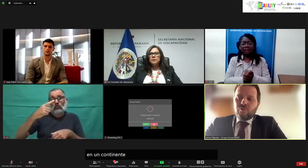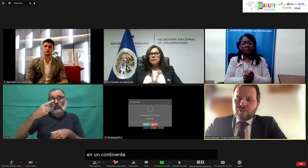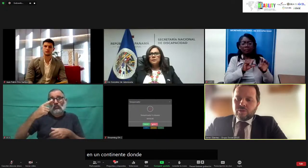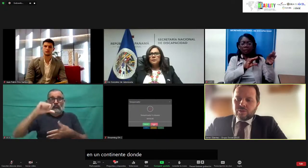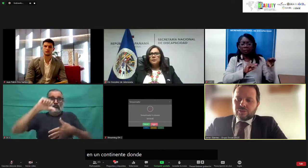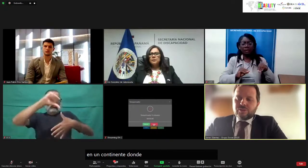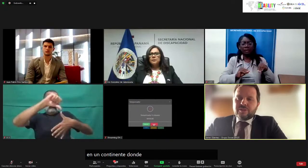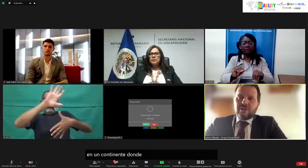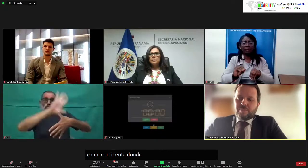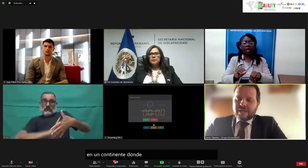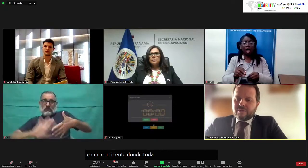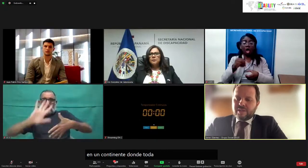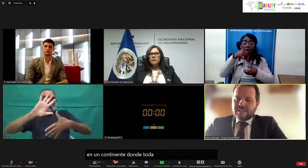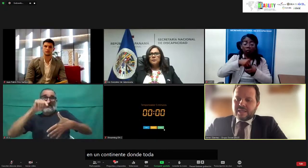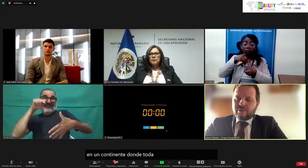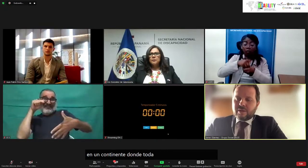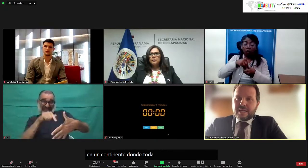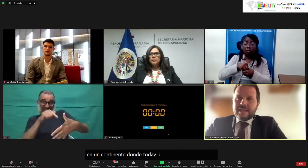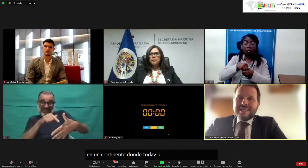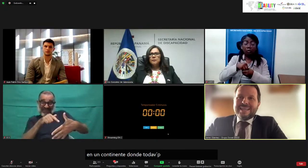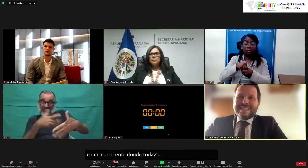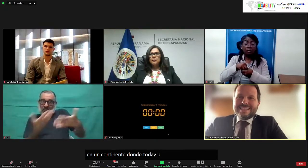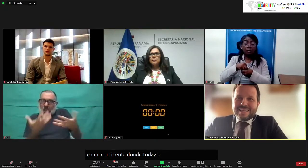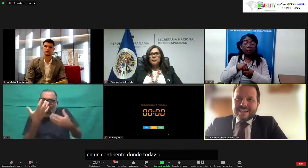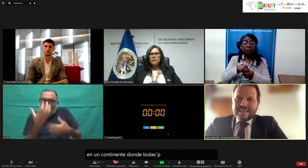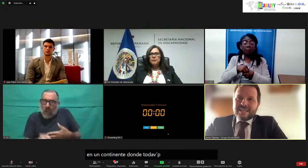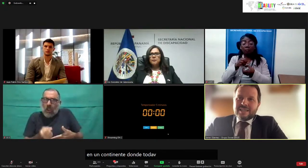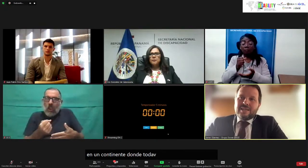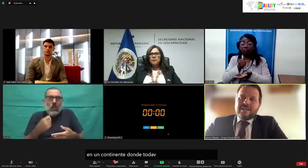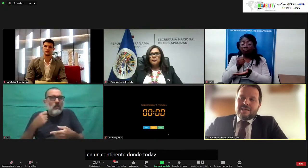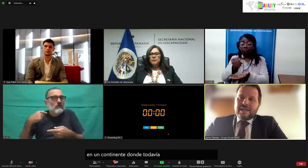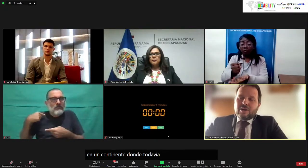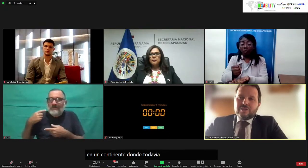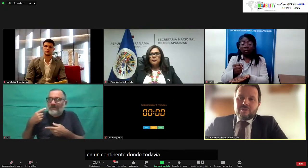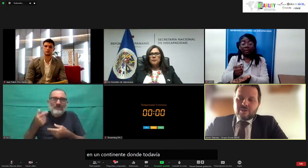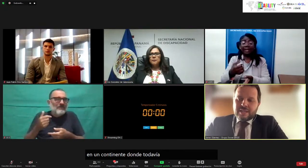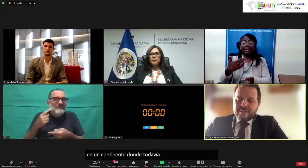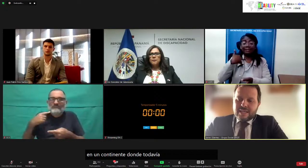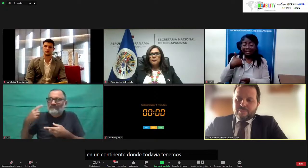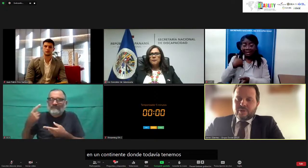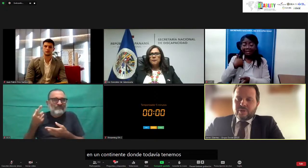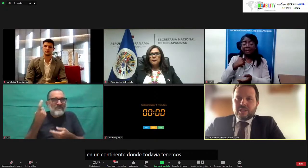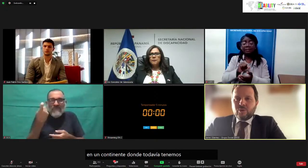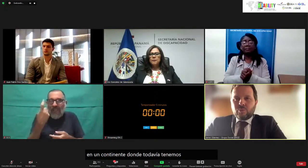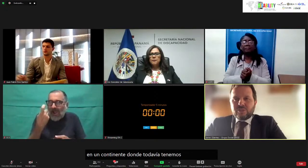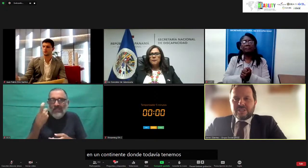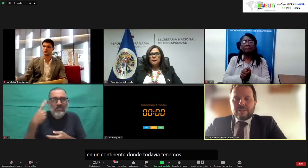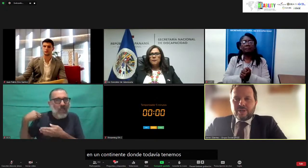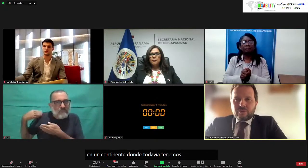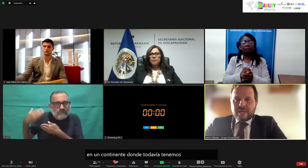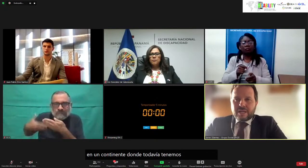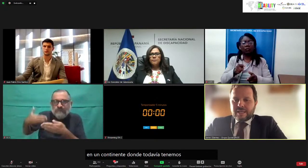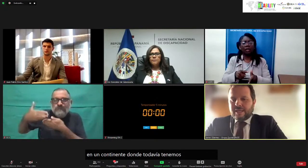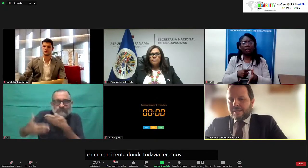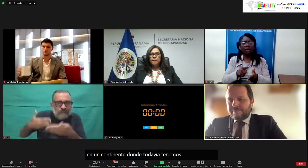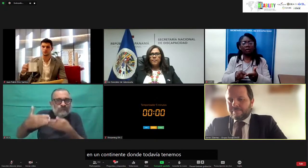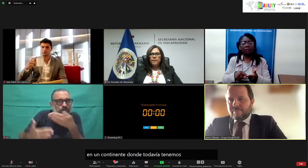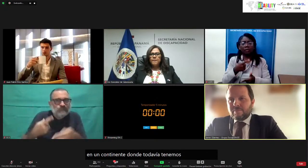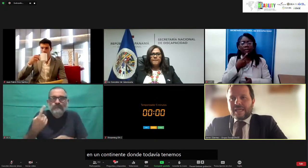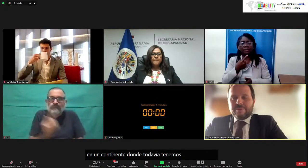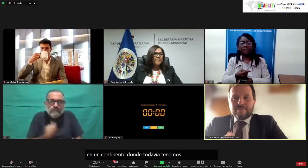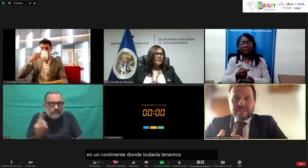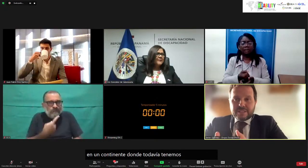issues for public management we need to work on look for international cooperation funds that will have the